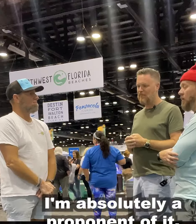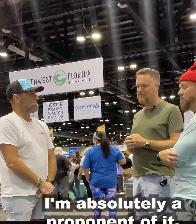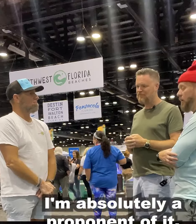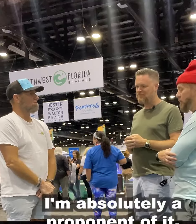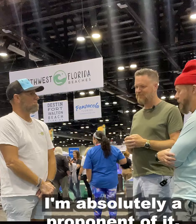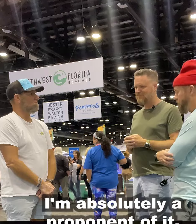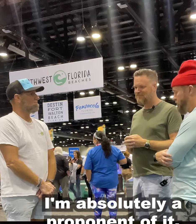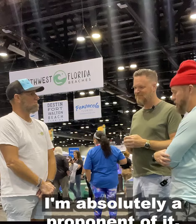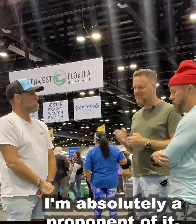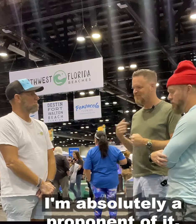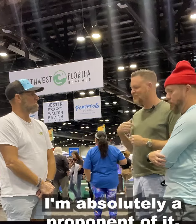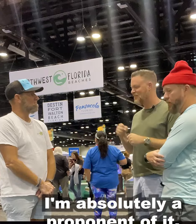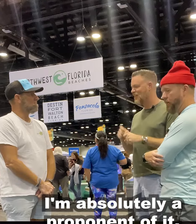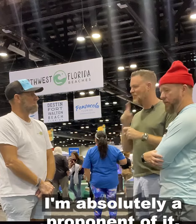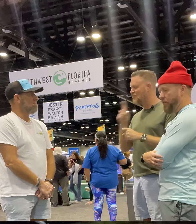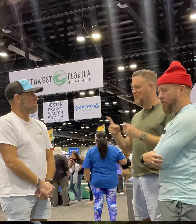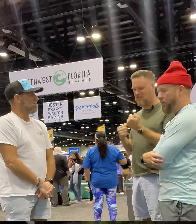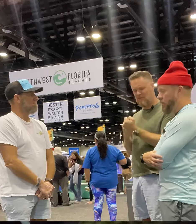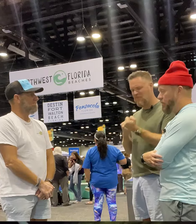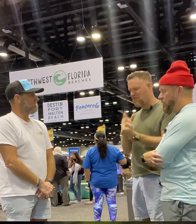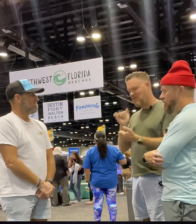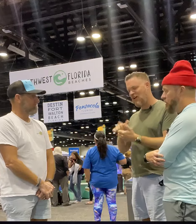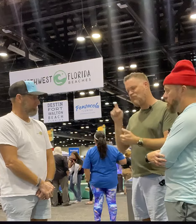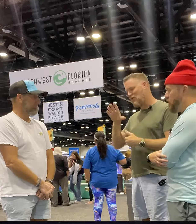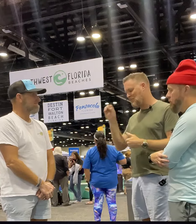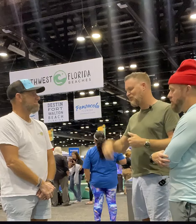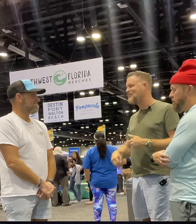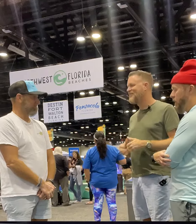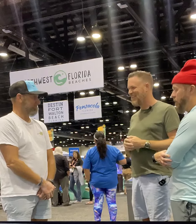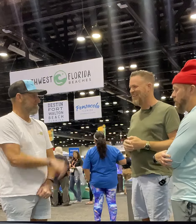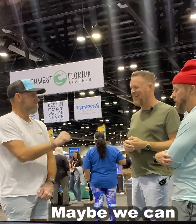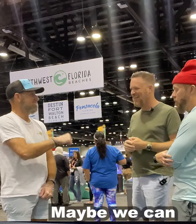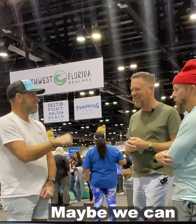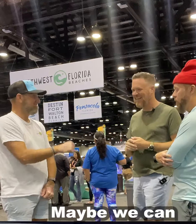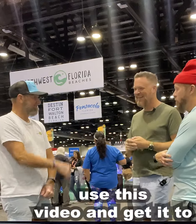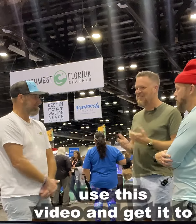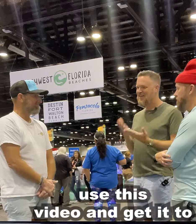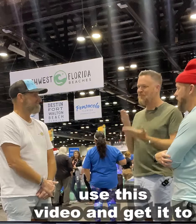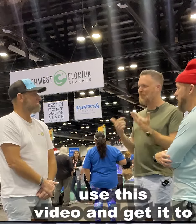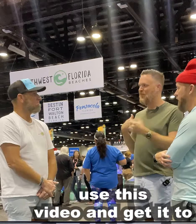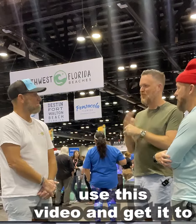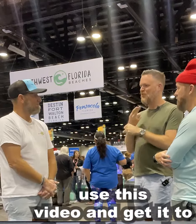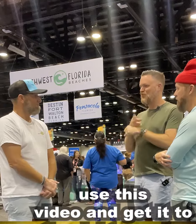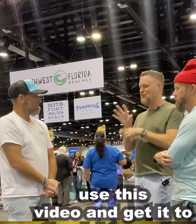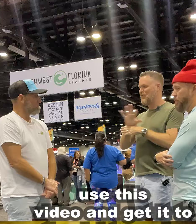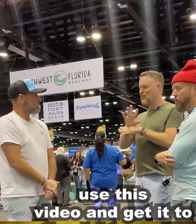I'm absolutely a proponent of it. Maybe, maybe we can use this video and get it to the right people.